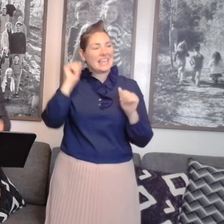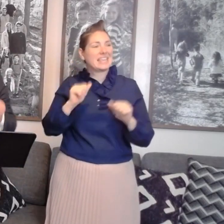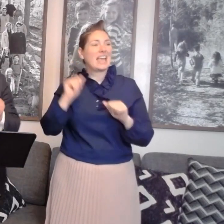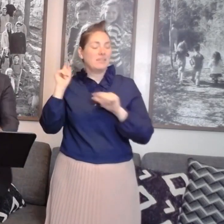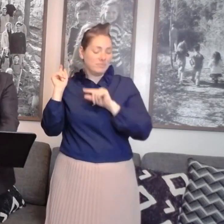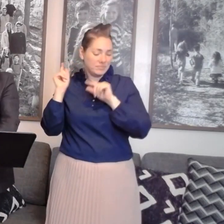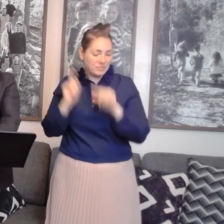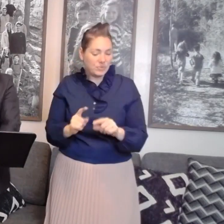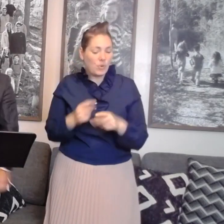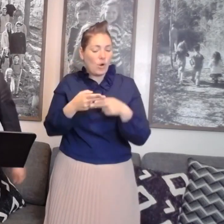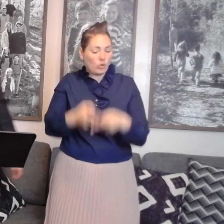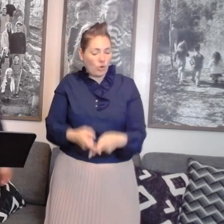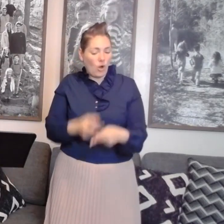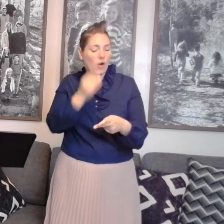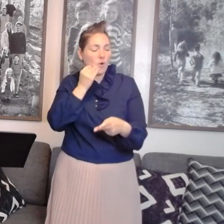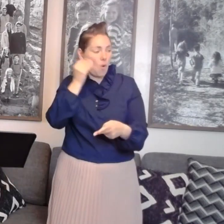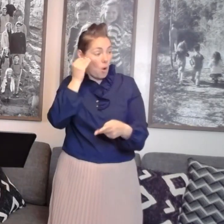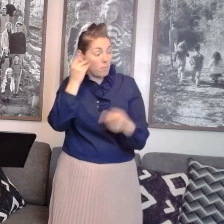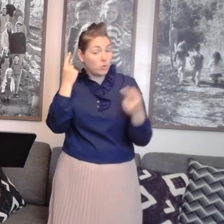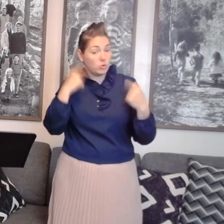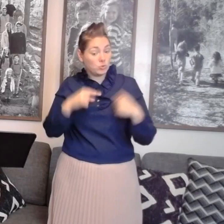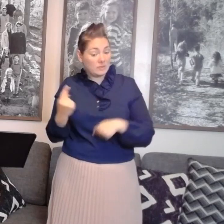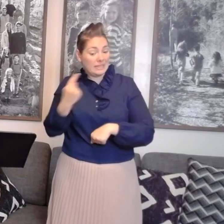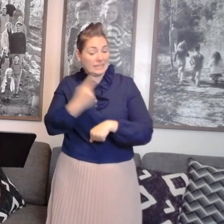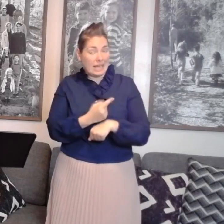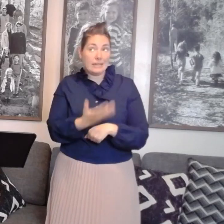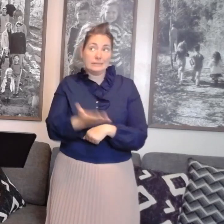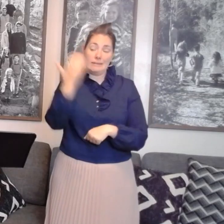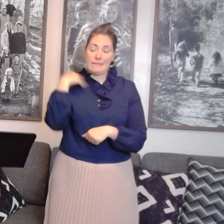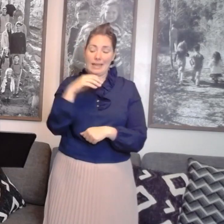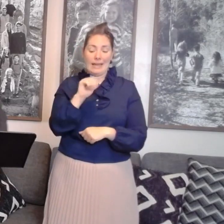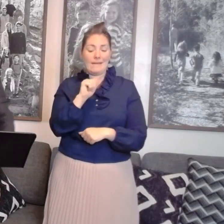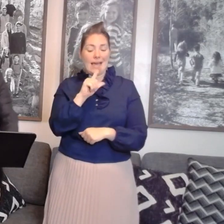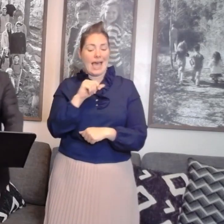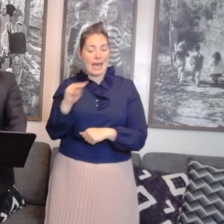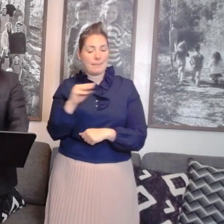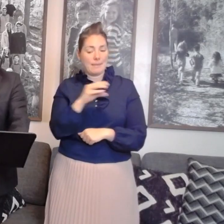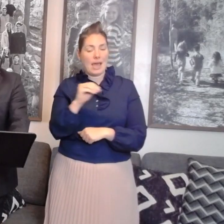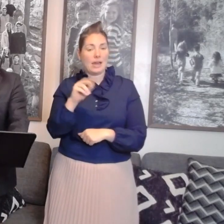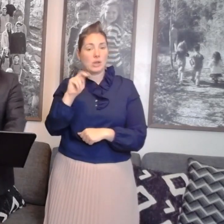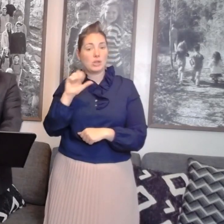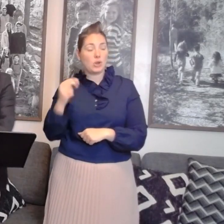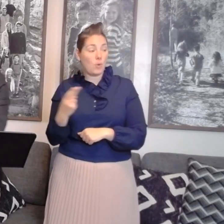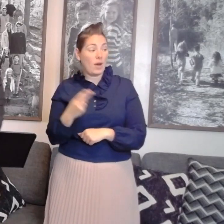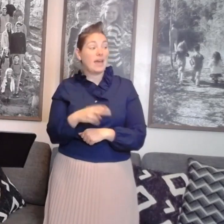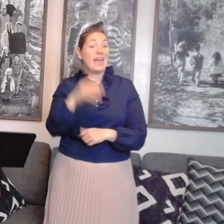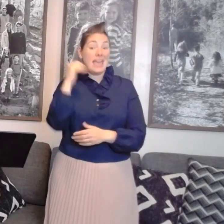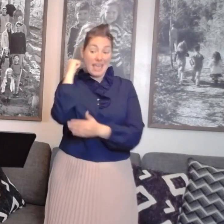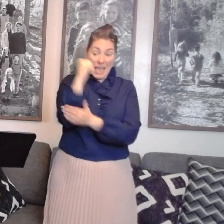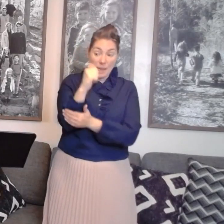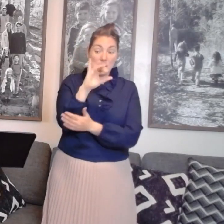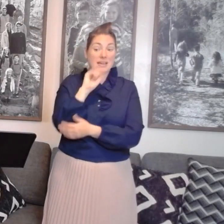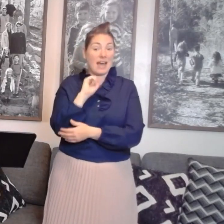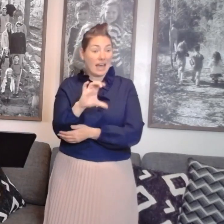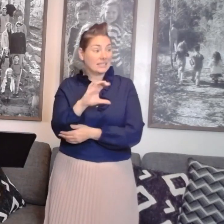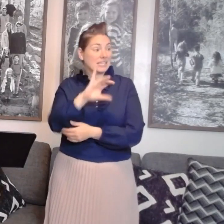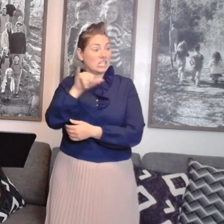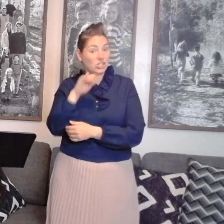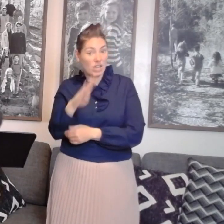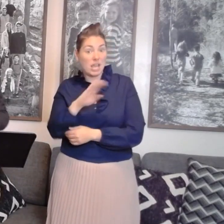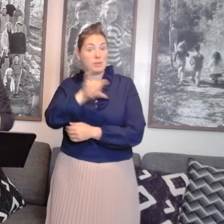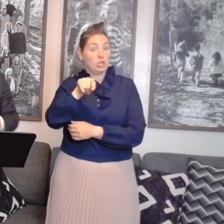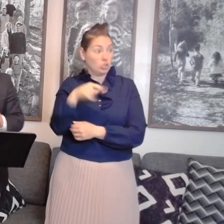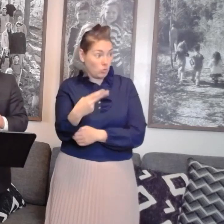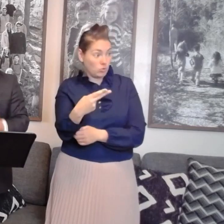call home. During the days of Adam and Noah, Abraham, Isaac, and Jacob, Joseph,